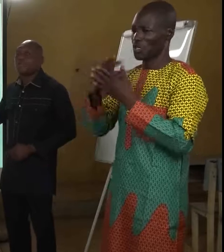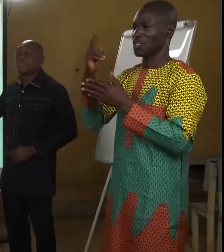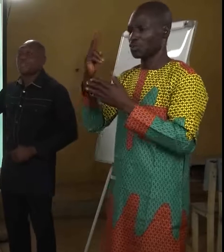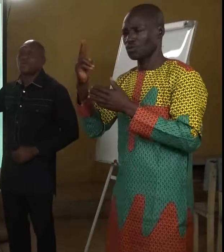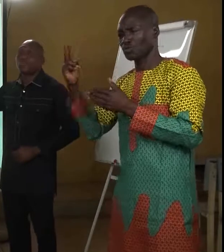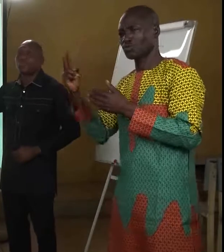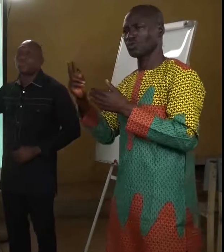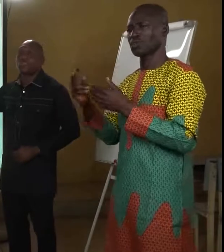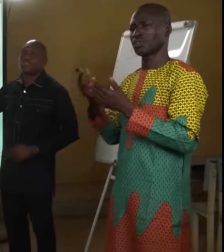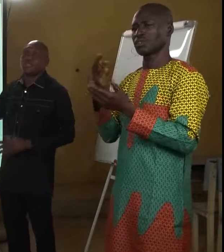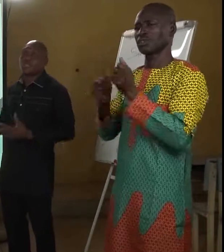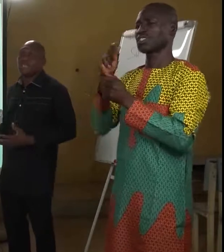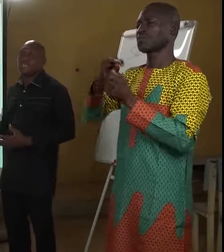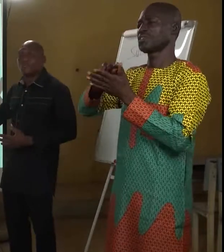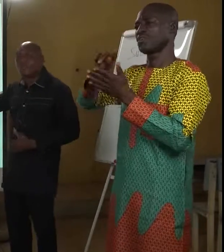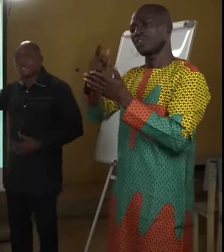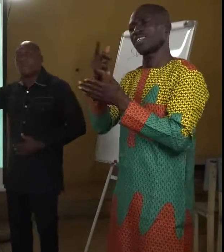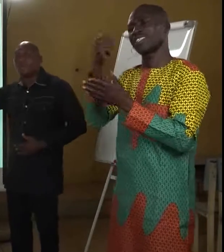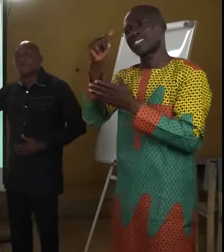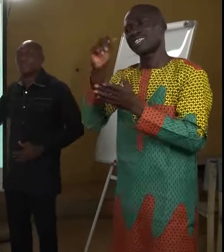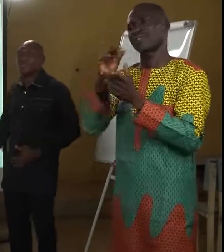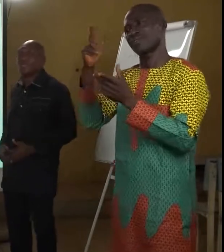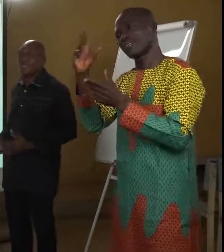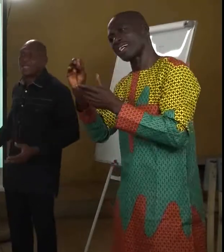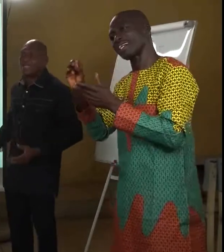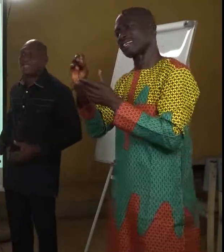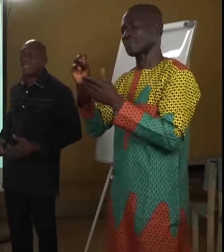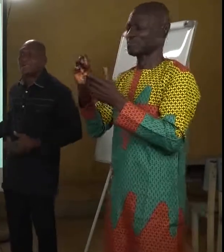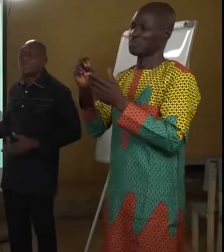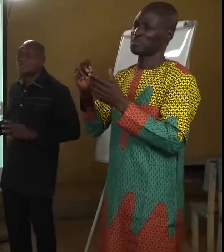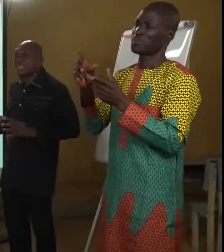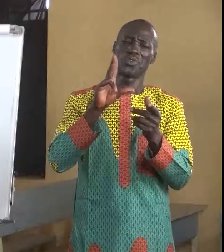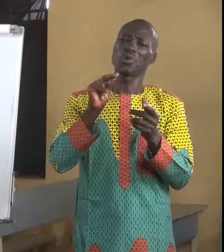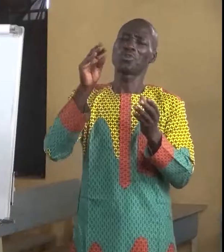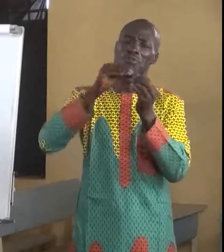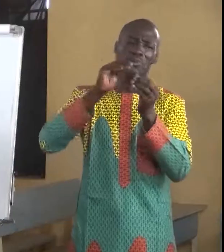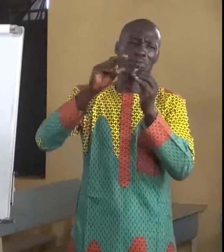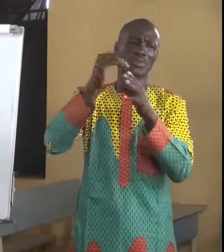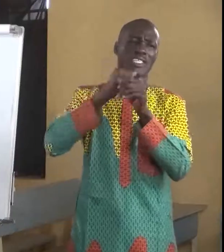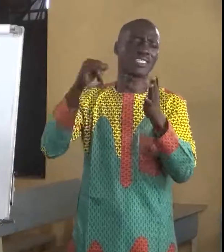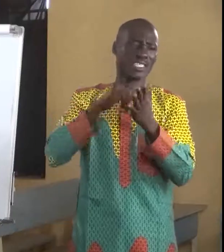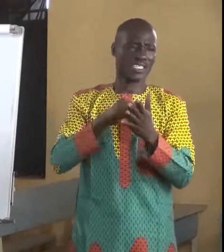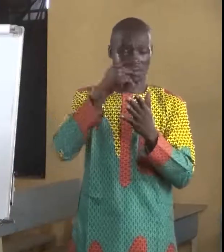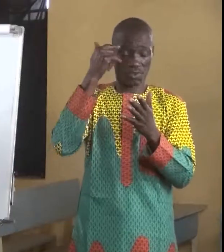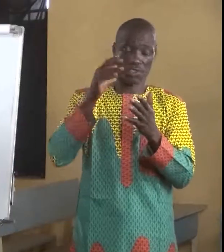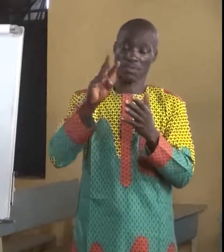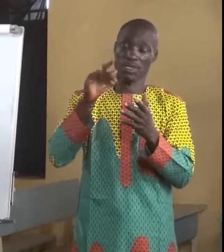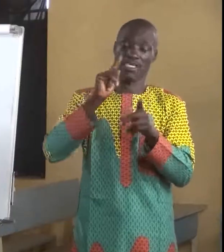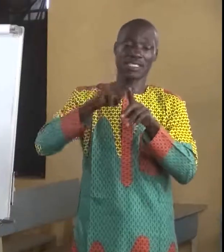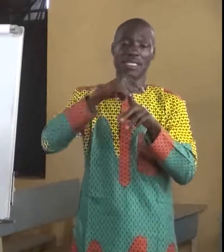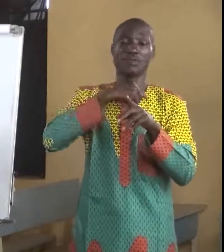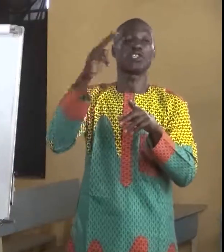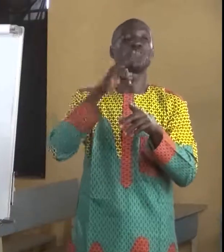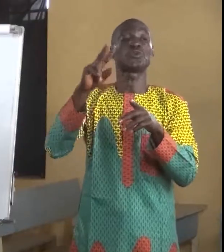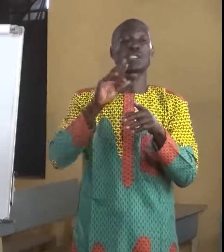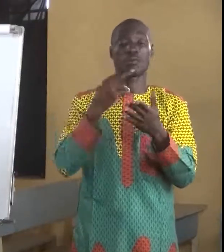only about 10 or 20 will get it. No longer about 50 people can get it. Thereby, by the time we use that our money to scramble for that